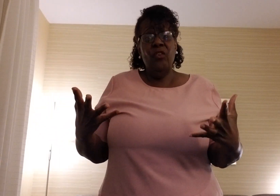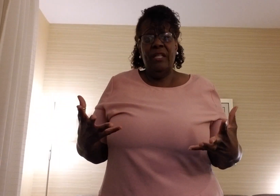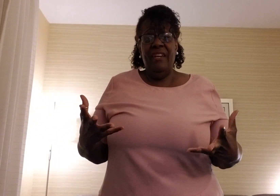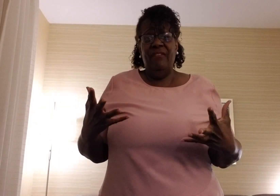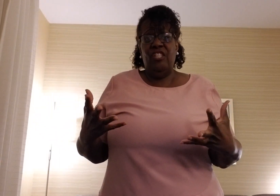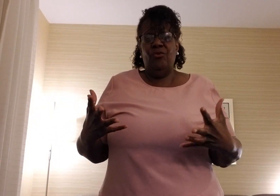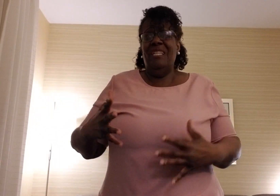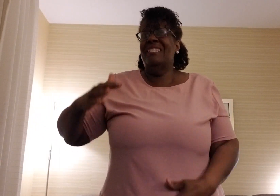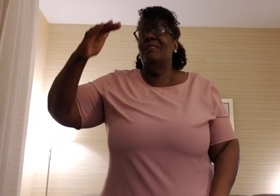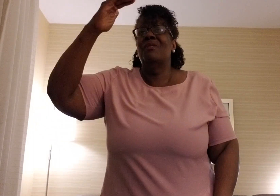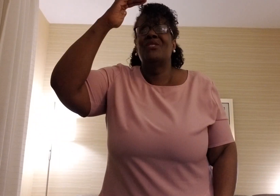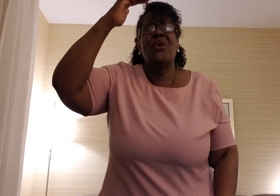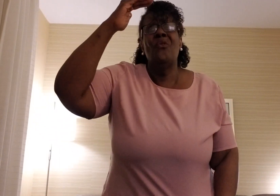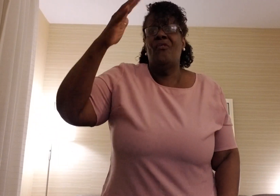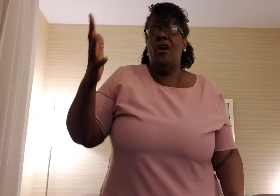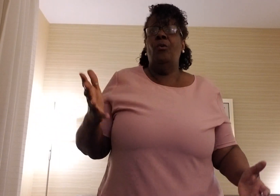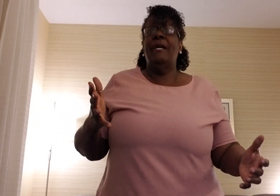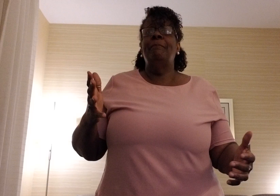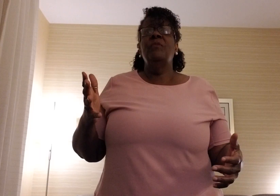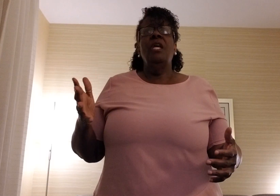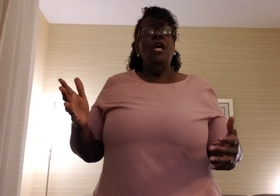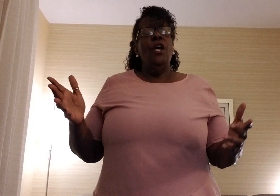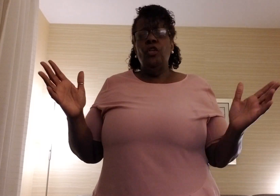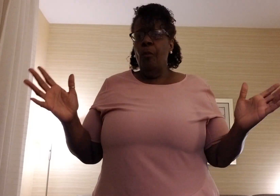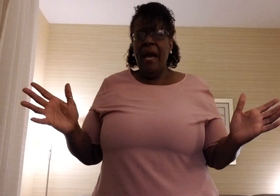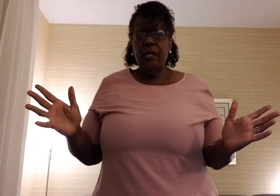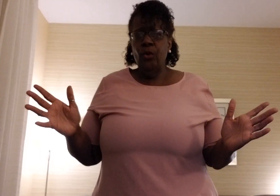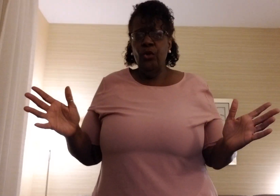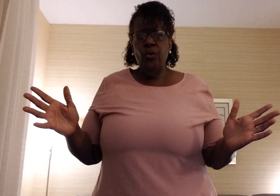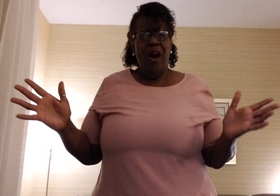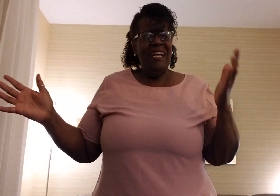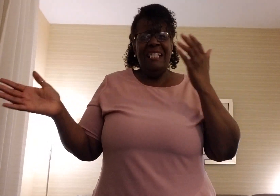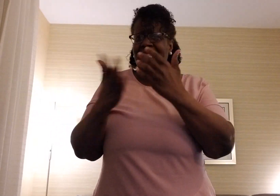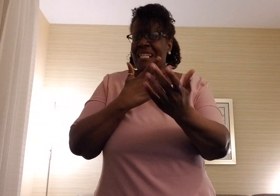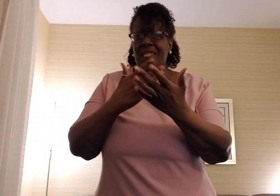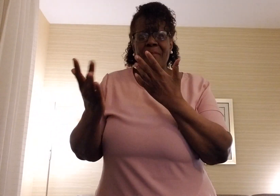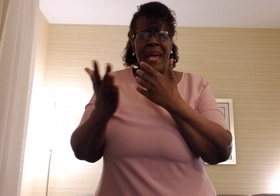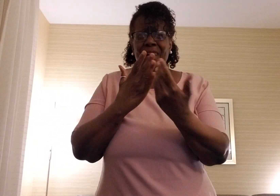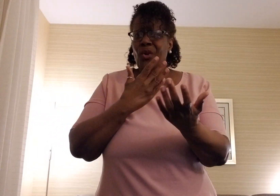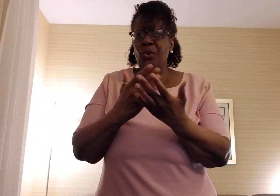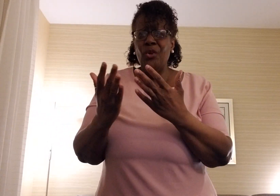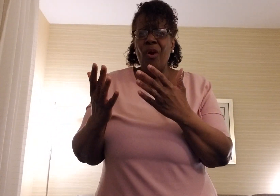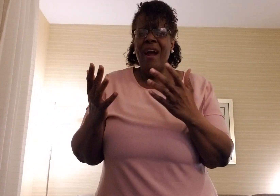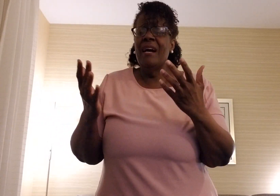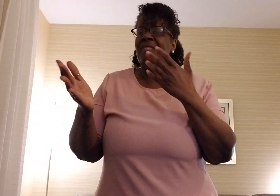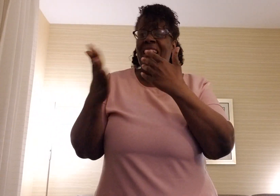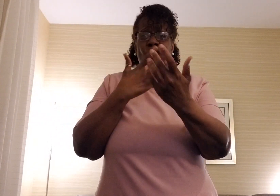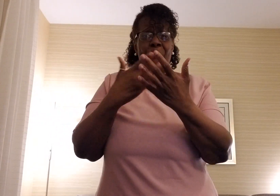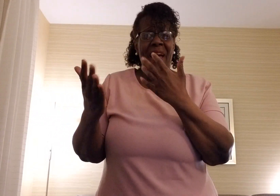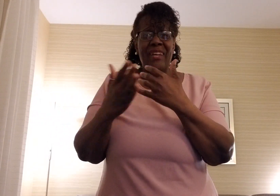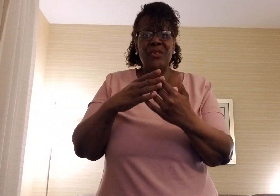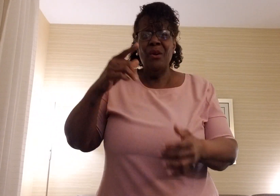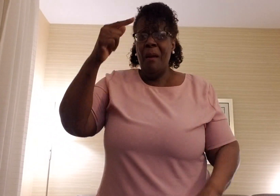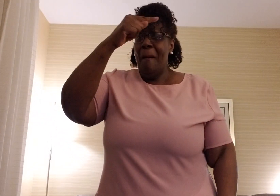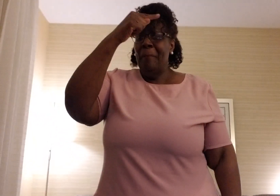going to have victory? It seems so far away. No matter who you are. Doesn't matter who you are. I'll say no matter.